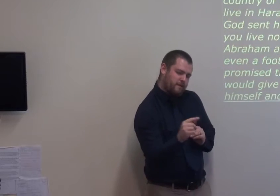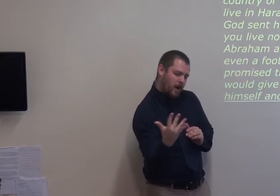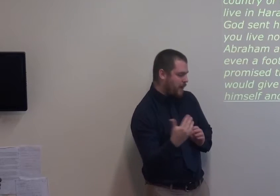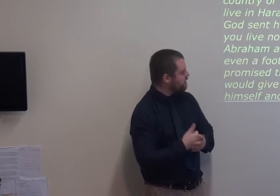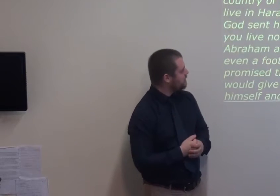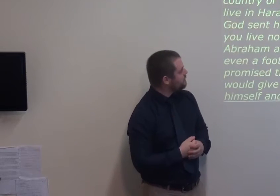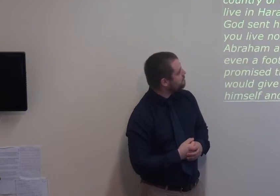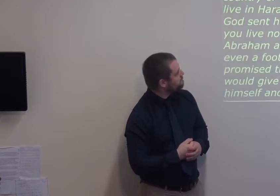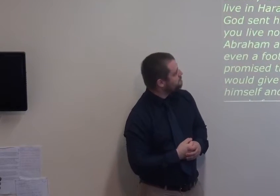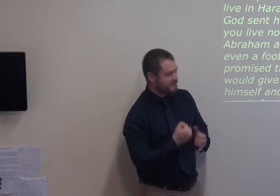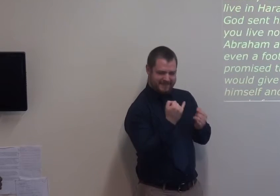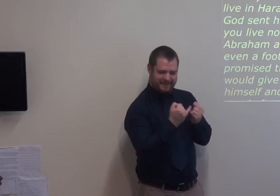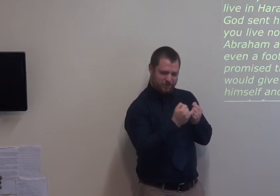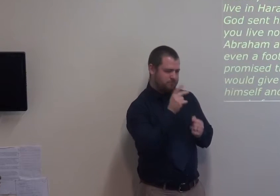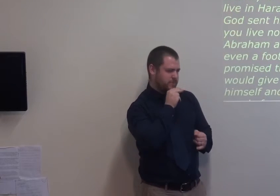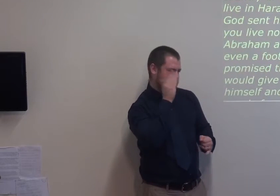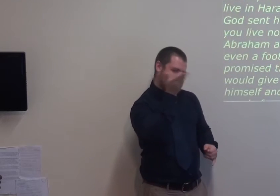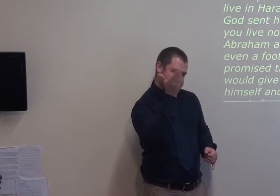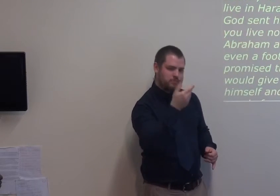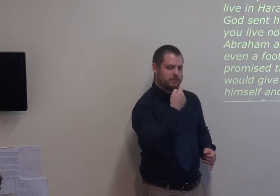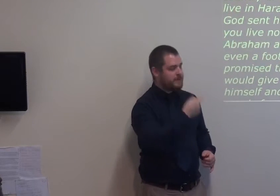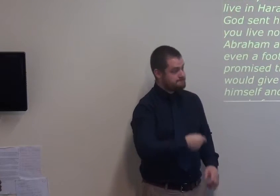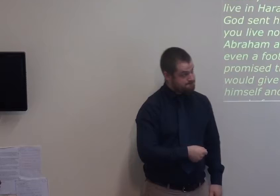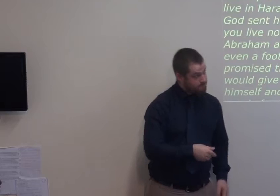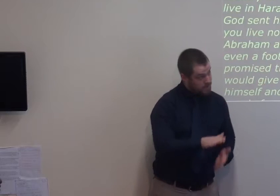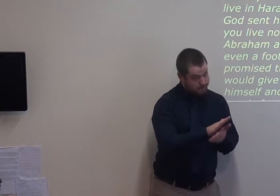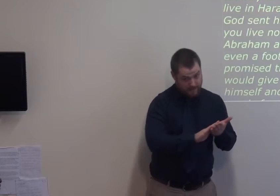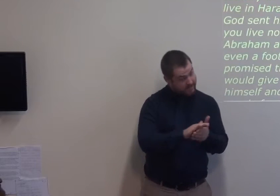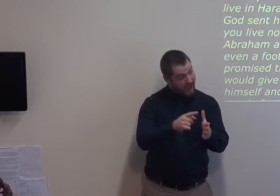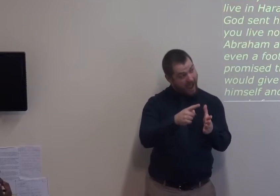Quote, so Abraham left the country of Chaldea.